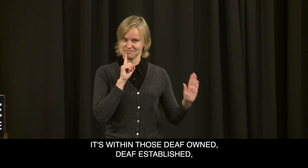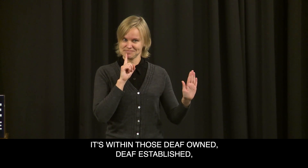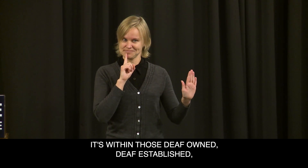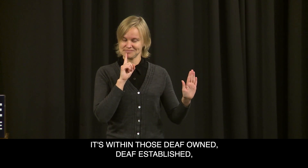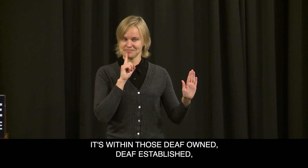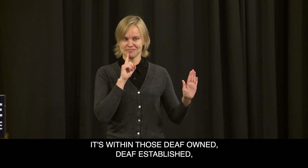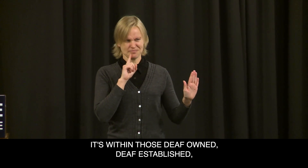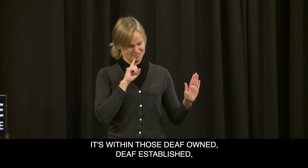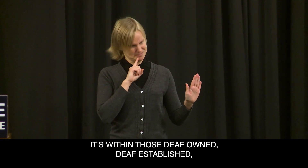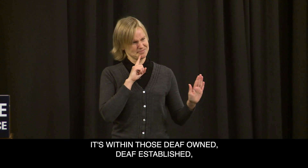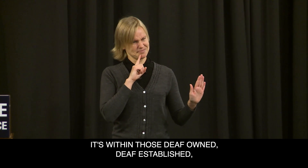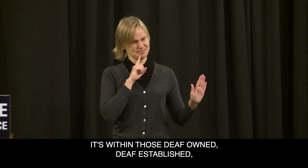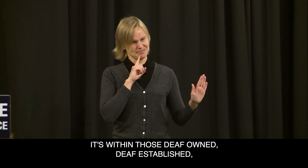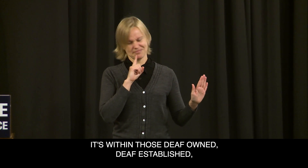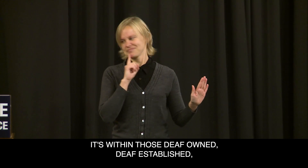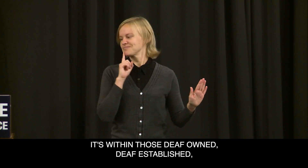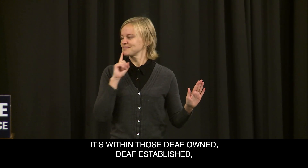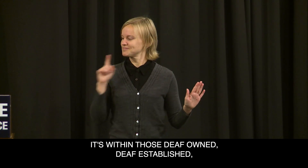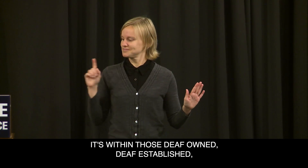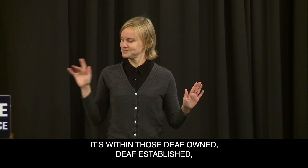It's within those deaf